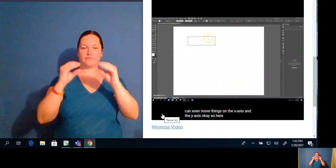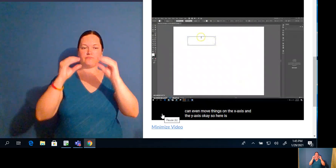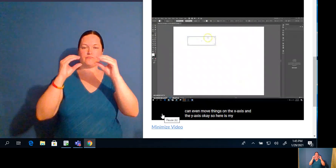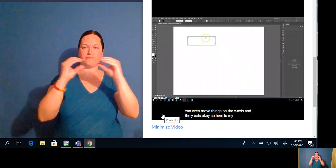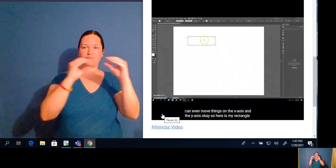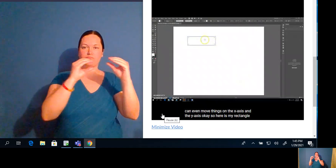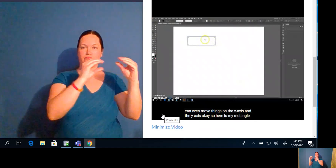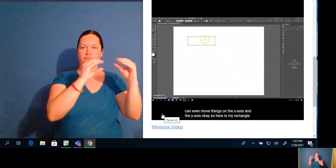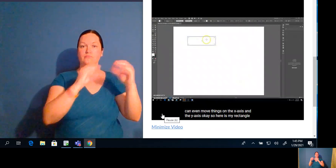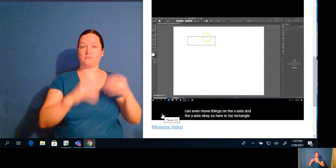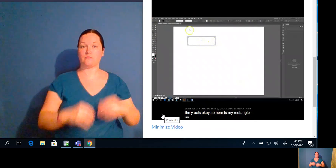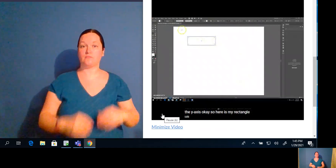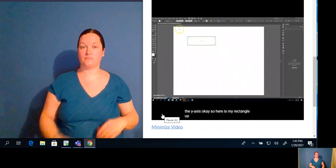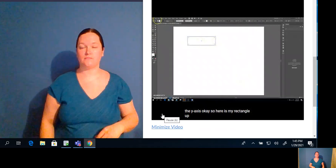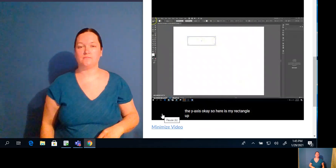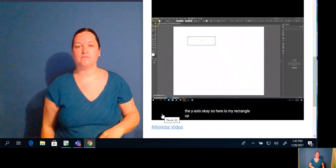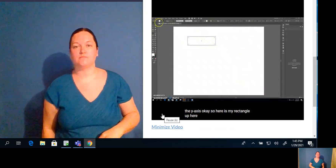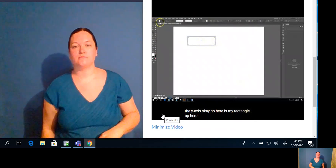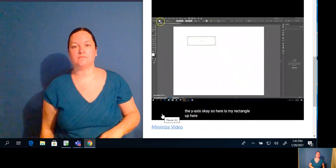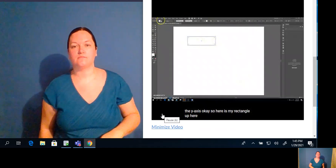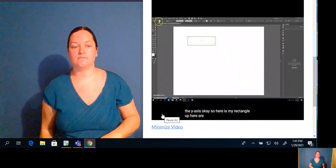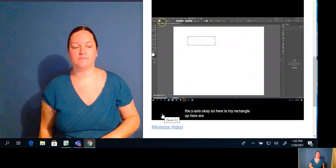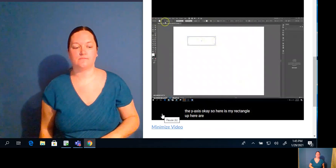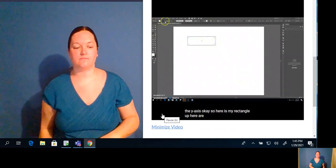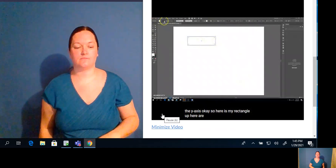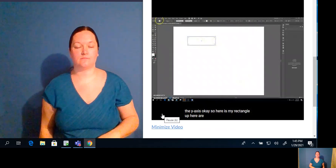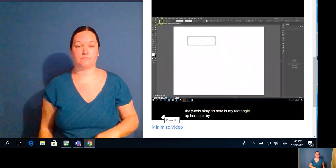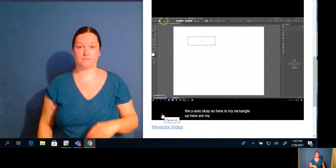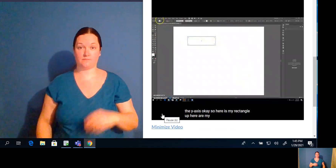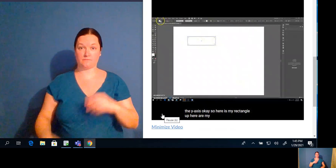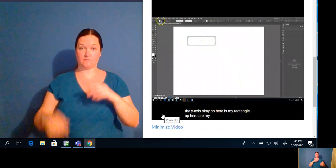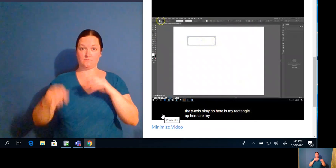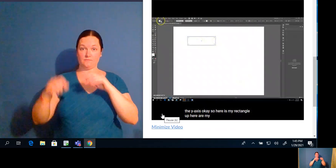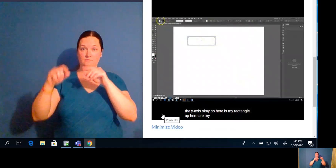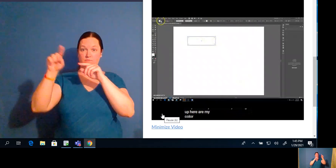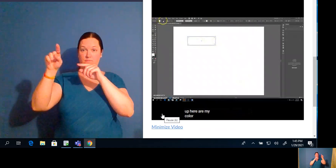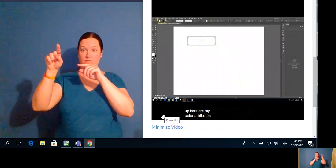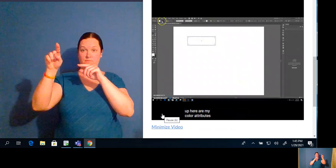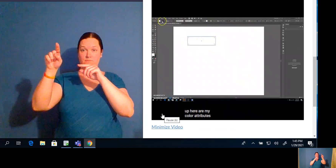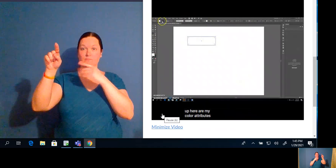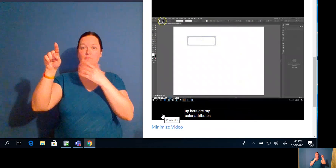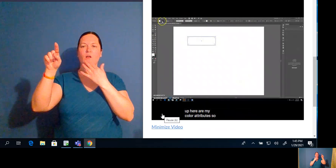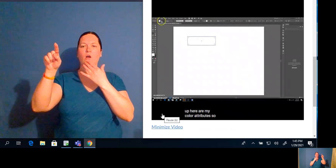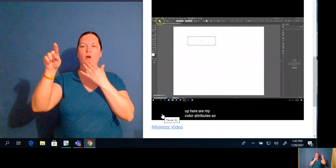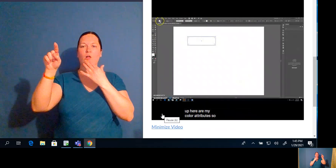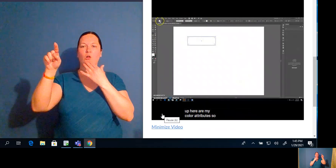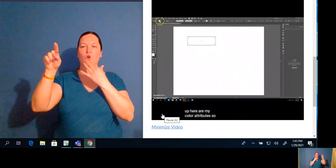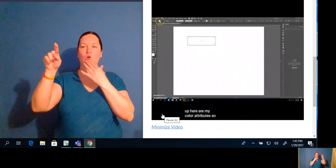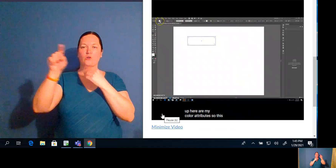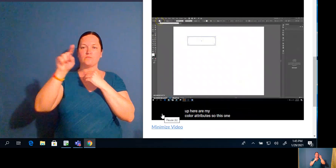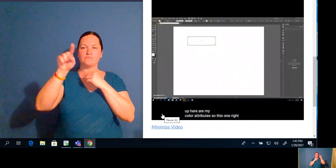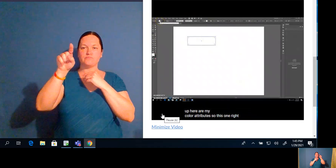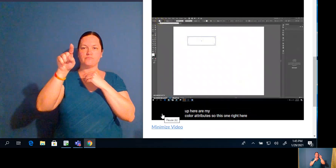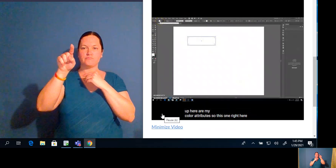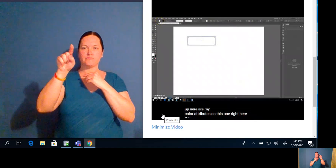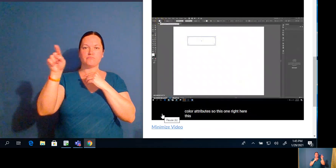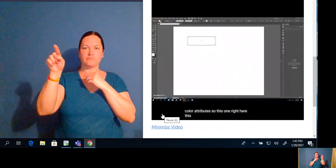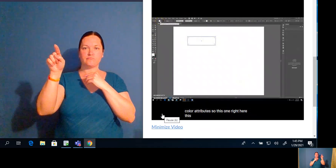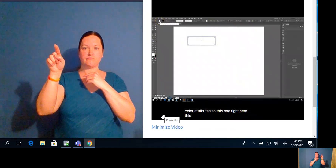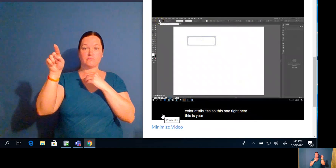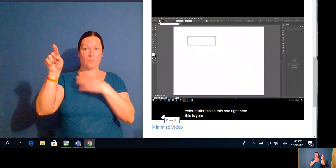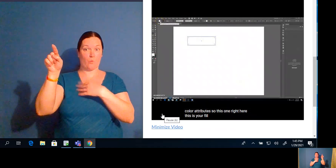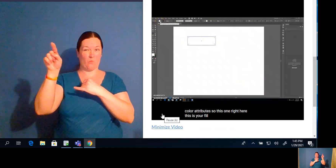So here is my rectangle. Up here are my color attributes. So this one